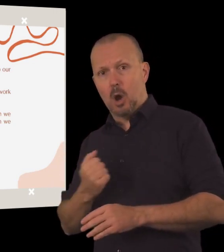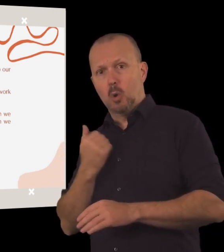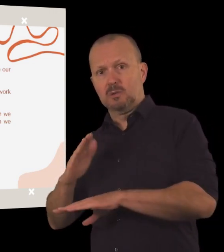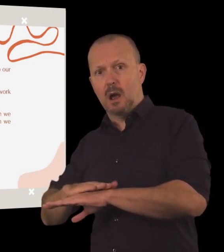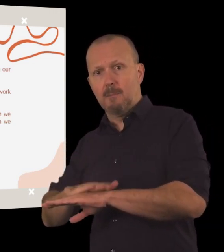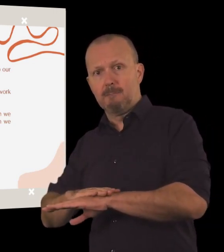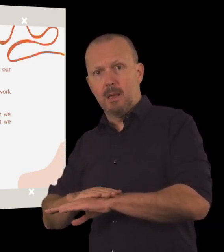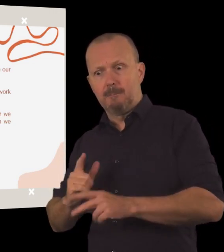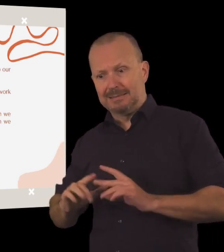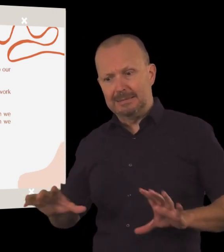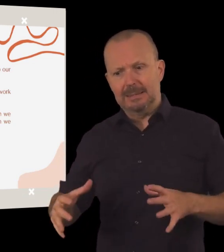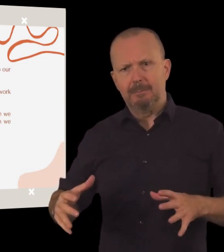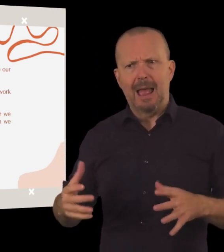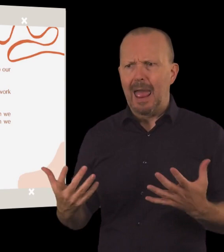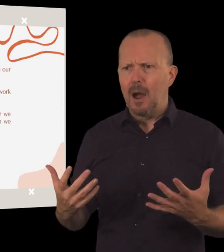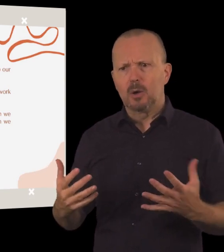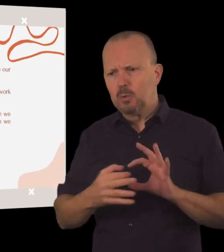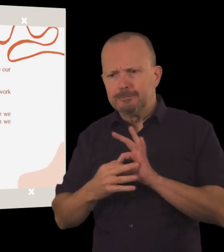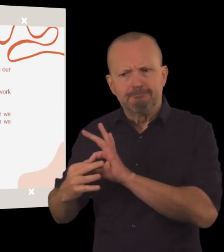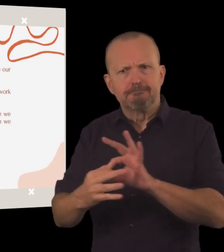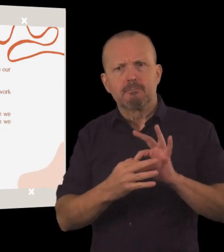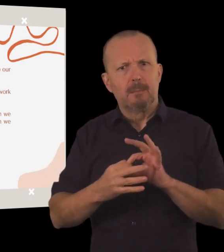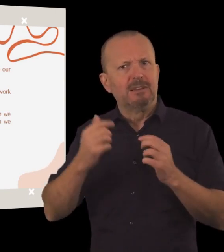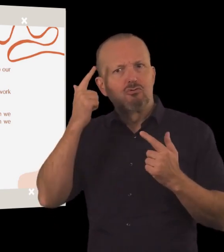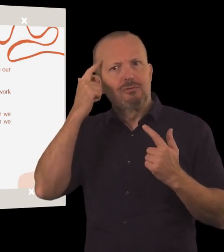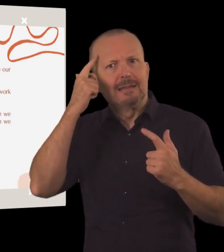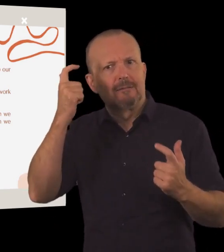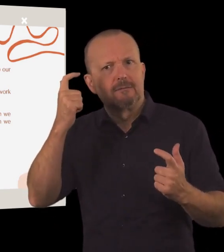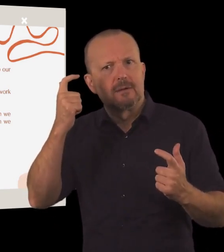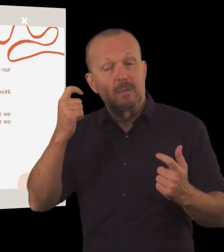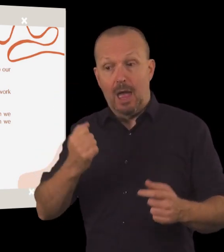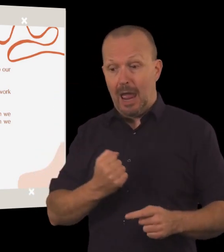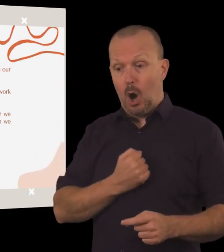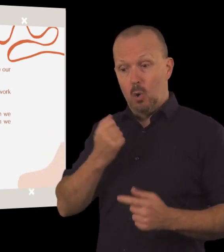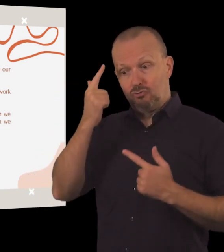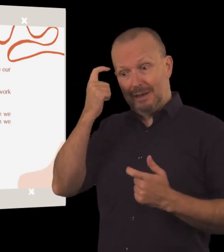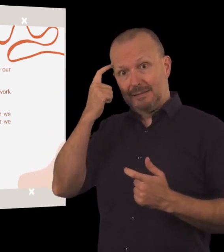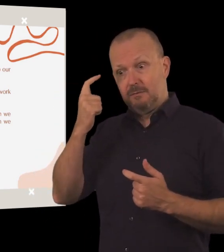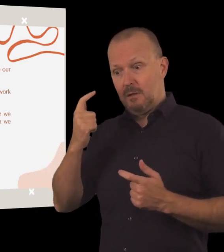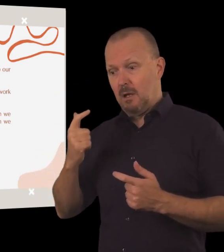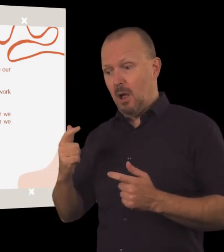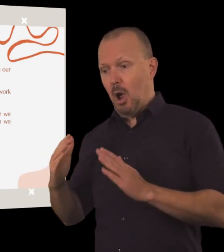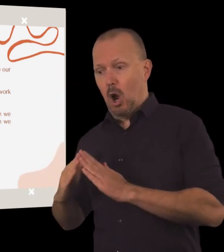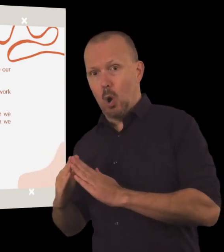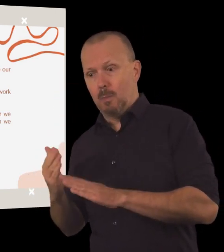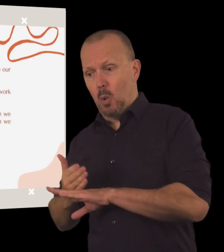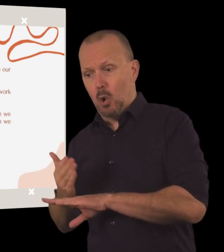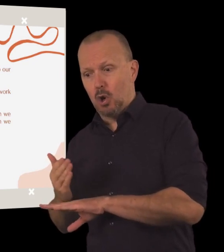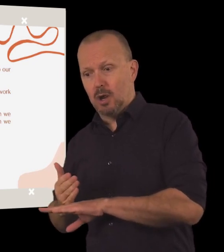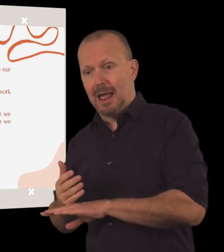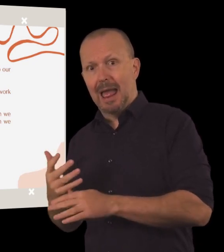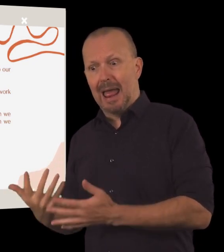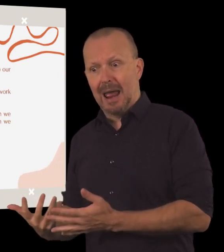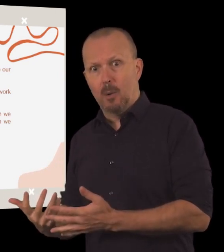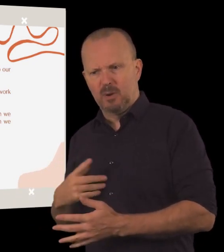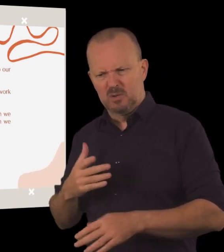And how can we be creative as a team? How can we work on our own creativity outside of work when we